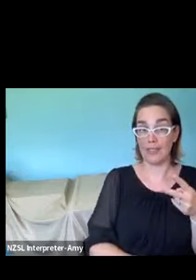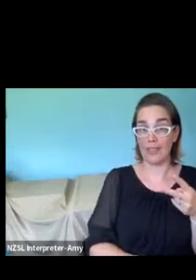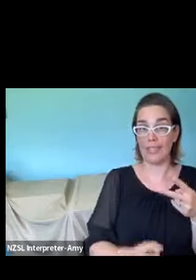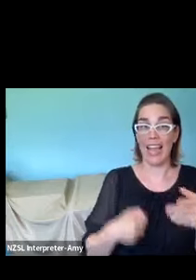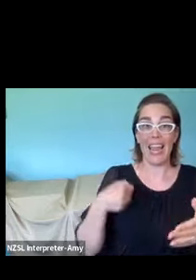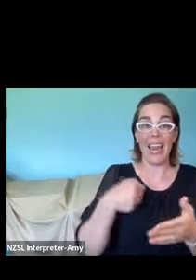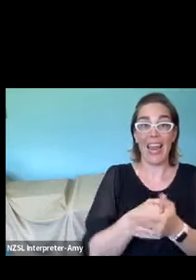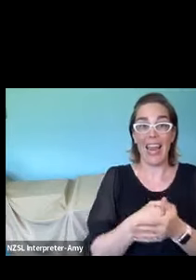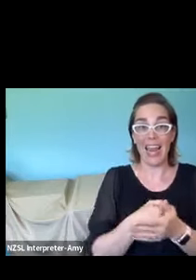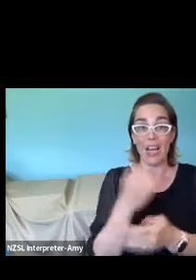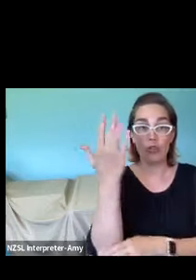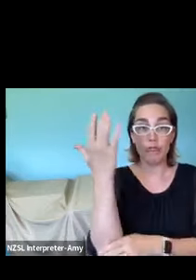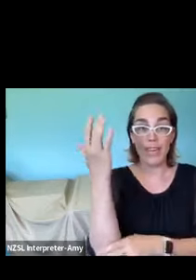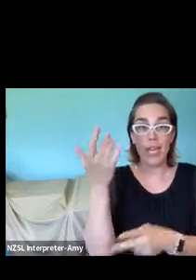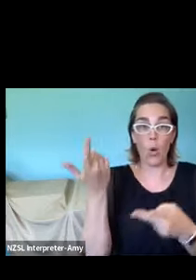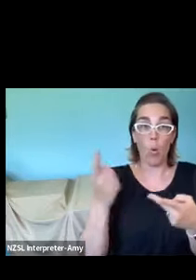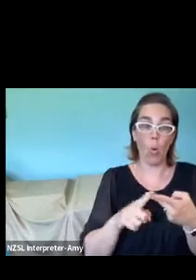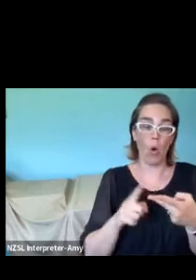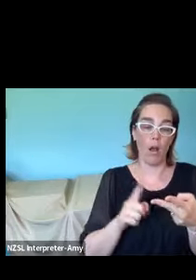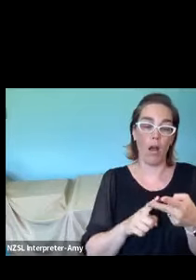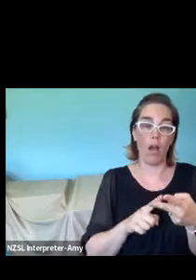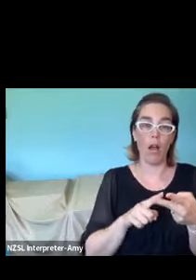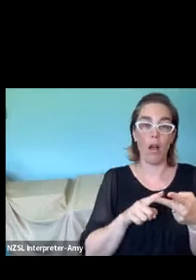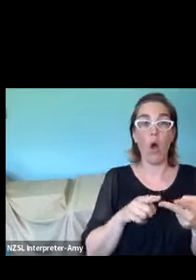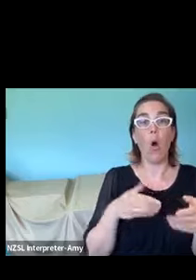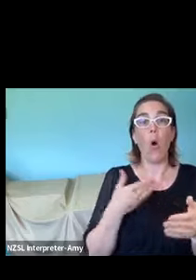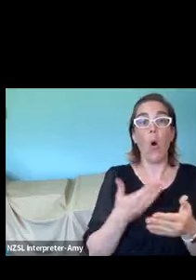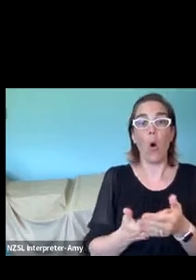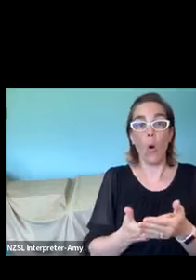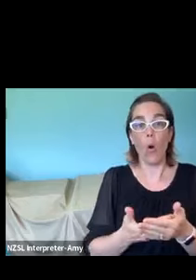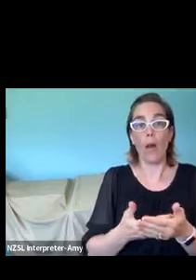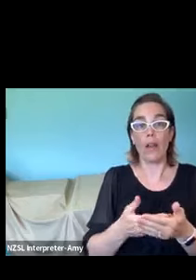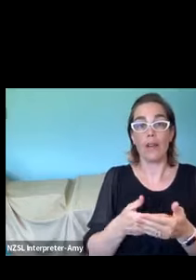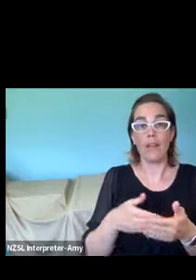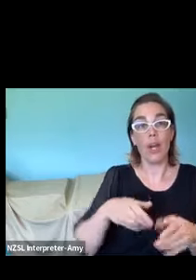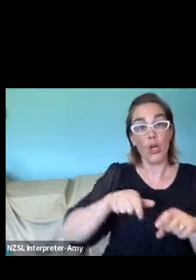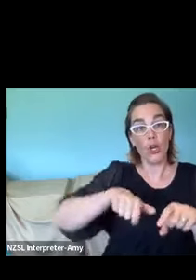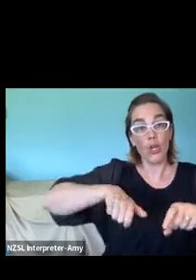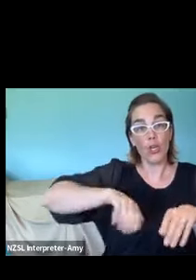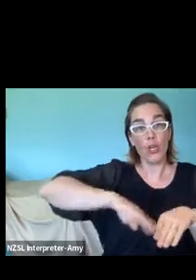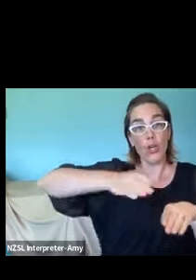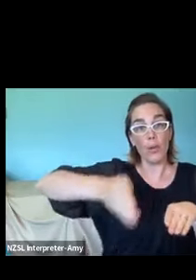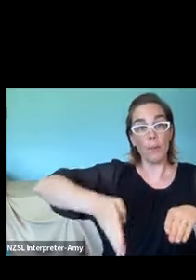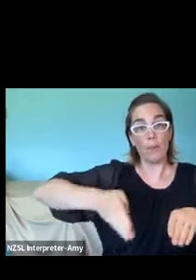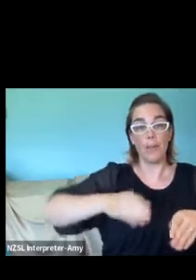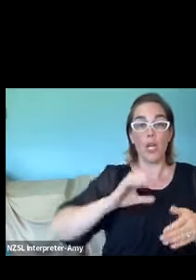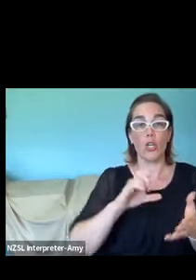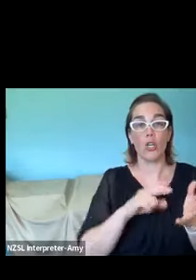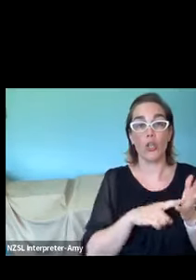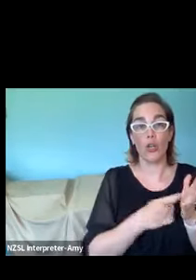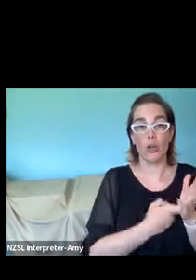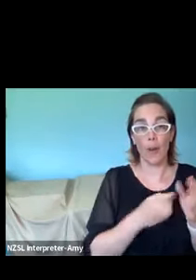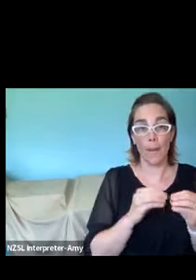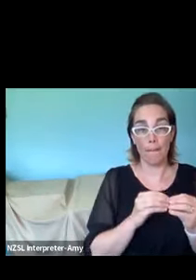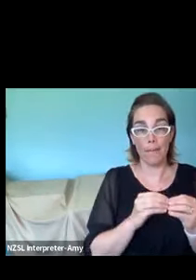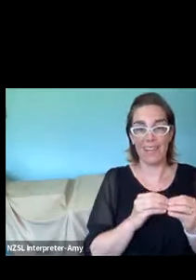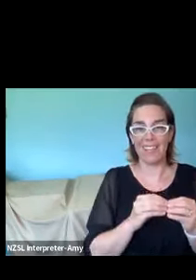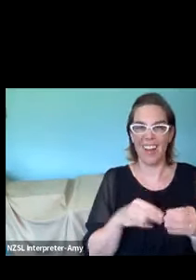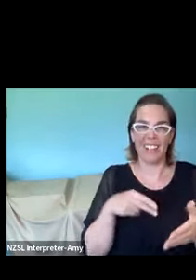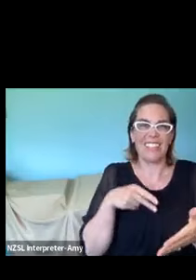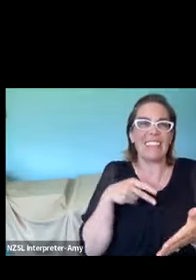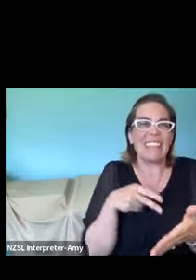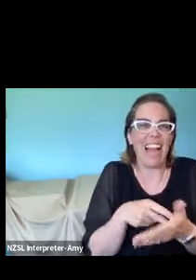So I went on the curb and I got stuck. Luckily, there was a member of public